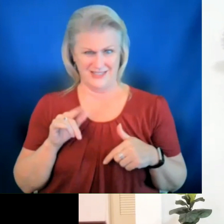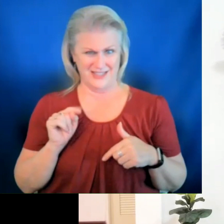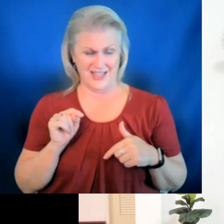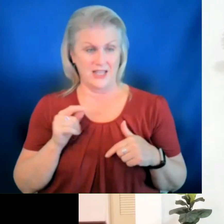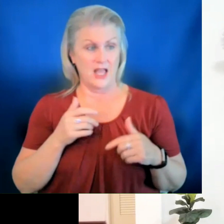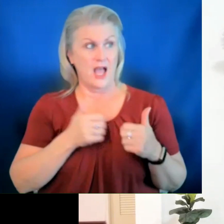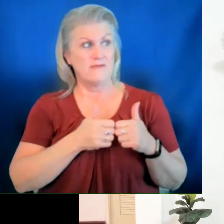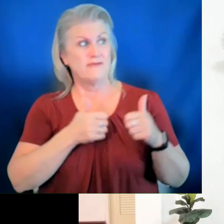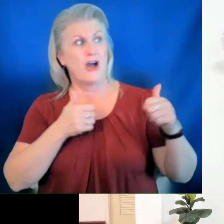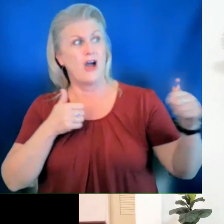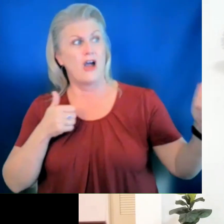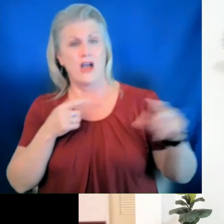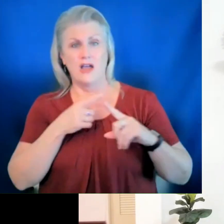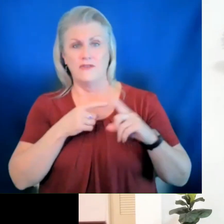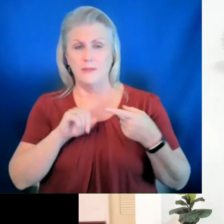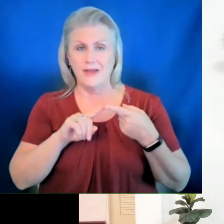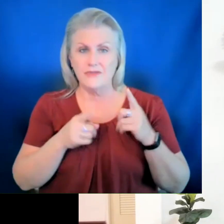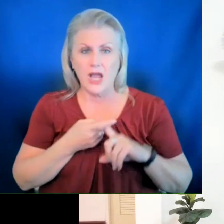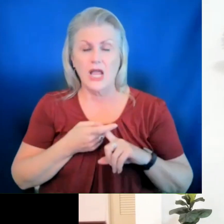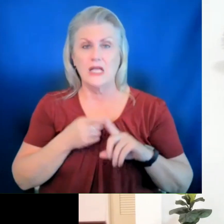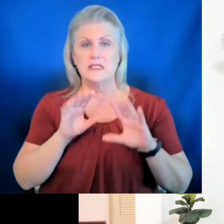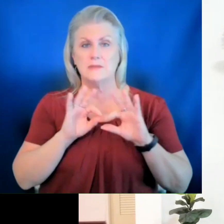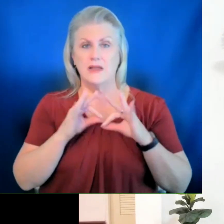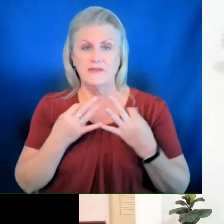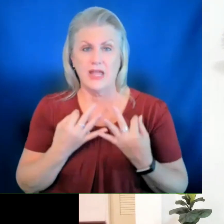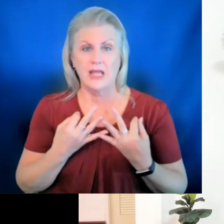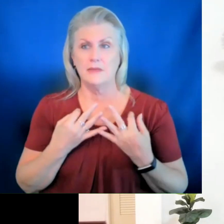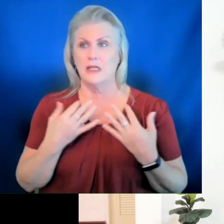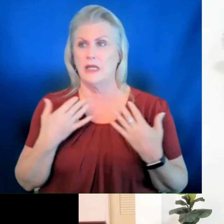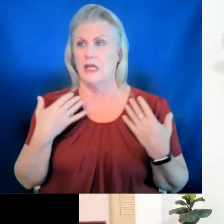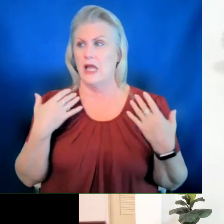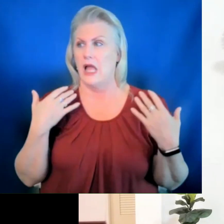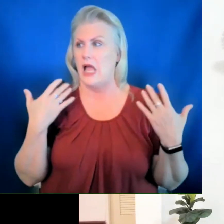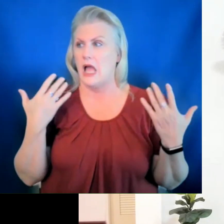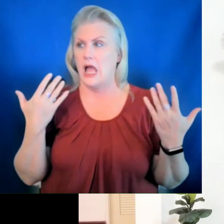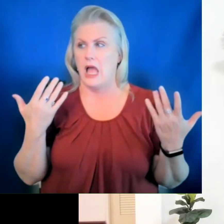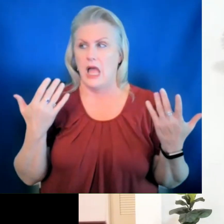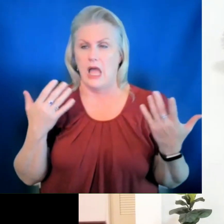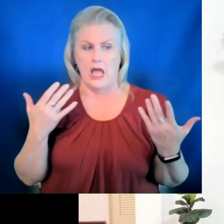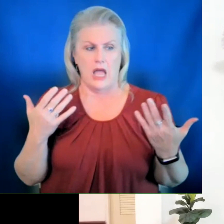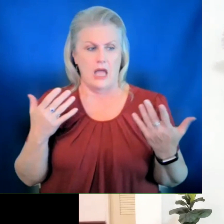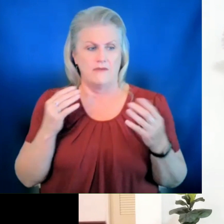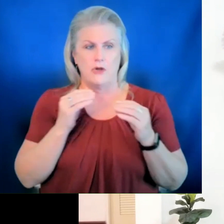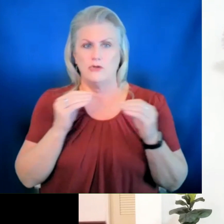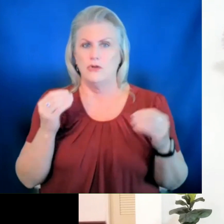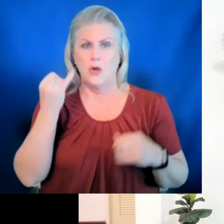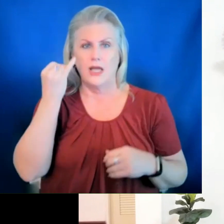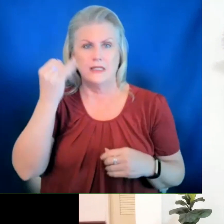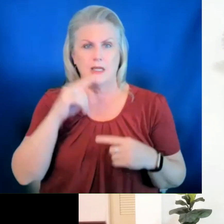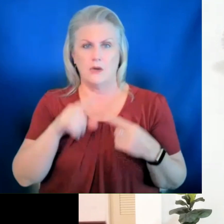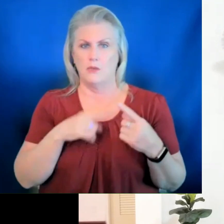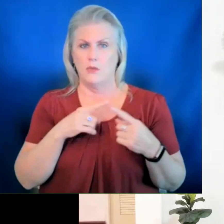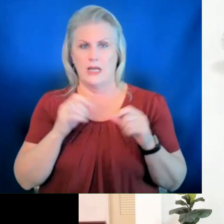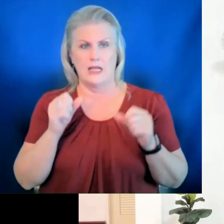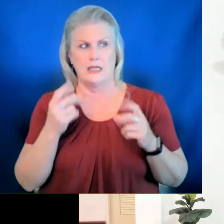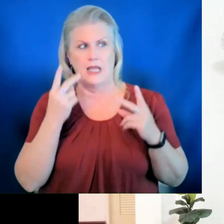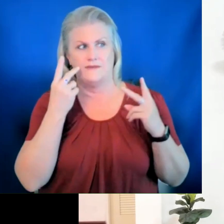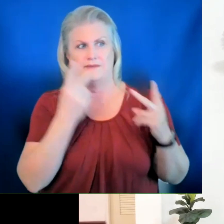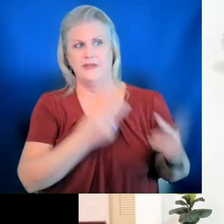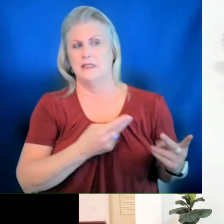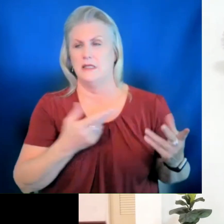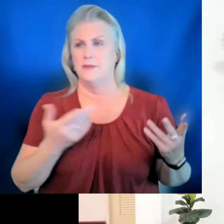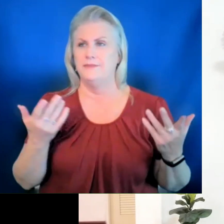so far away from my all of my friends, my family. I have no idea when I'm gonna be able to see them